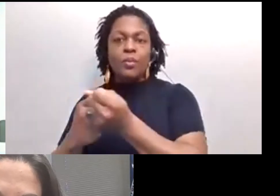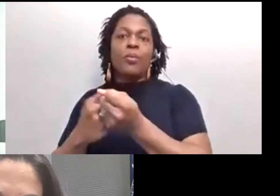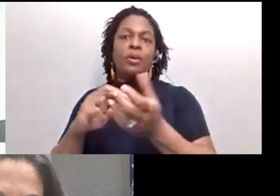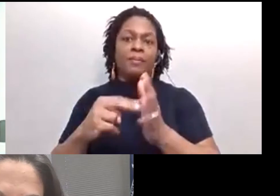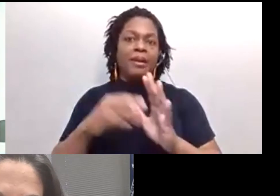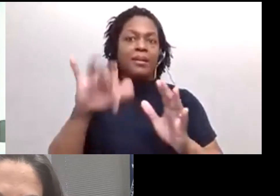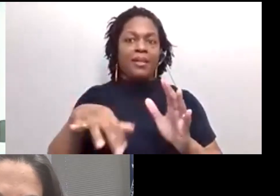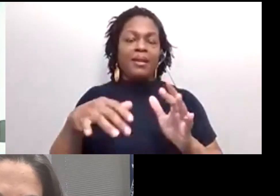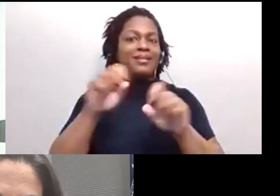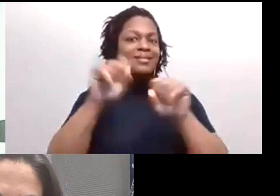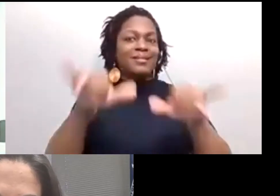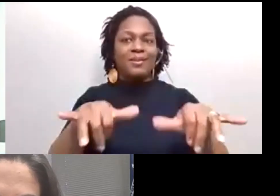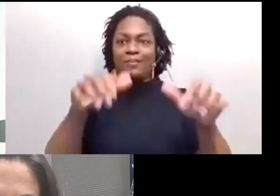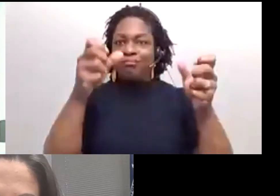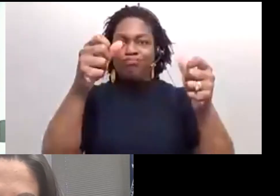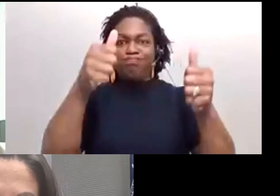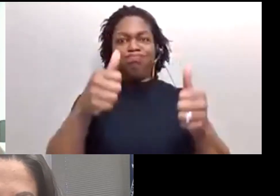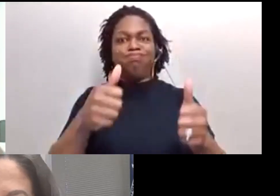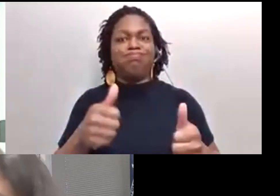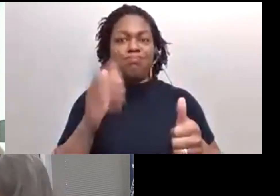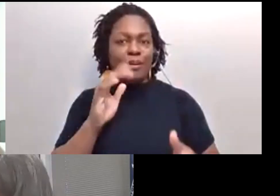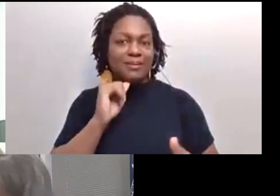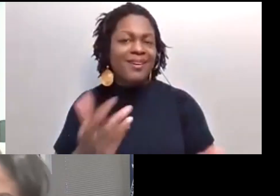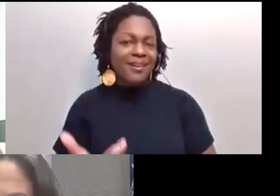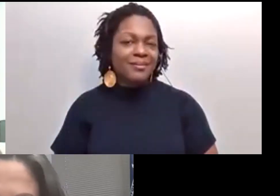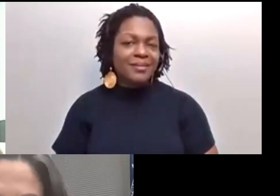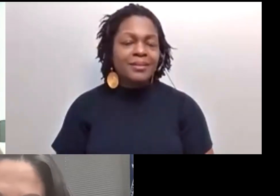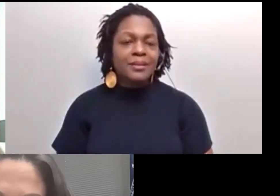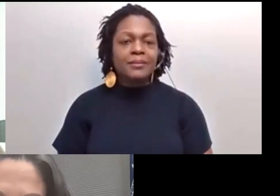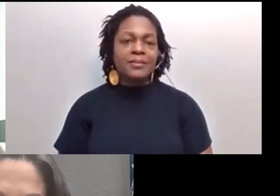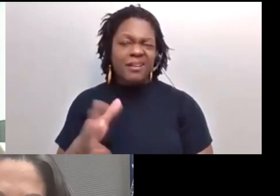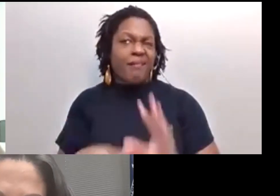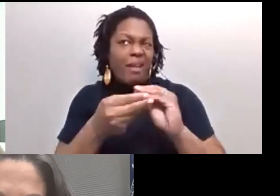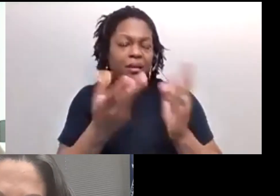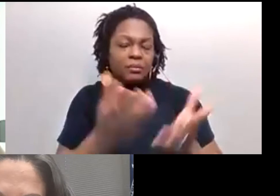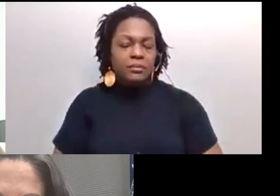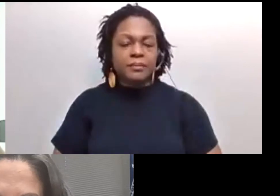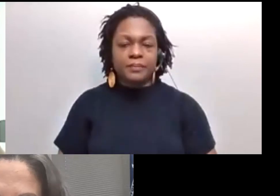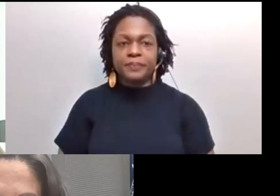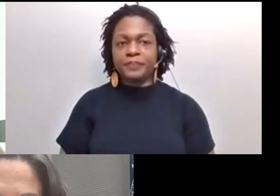Thank you.